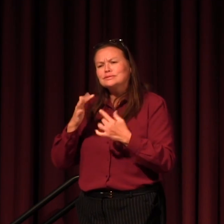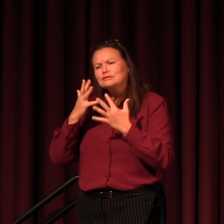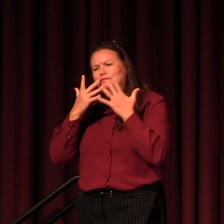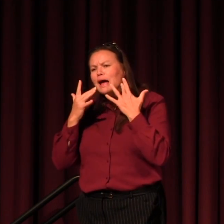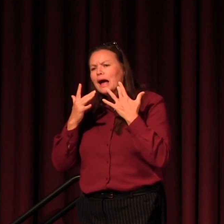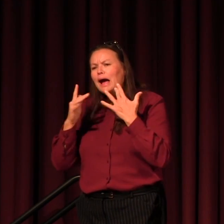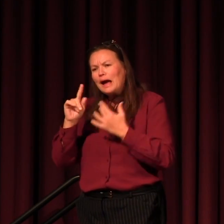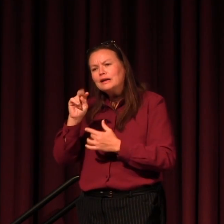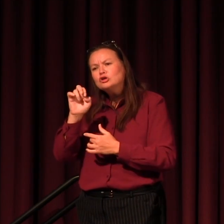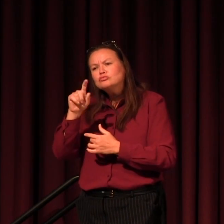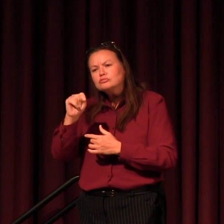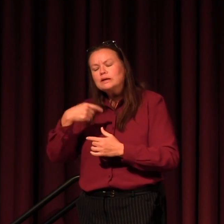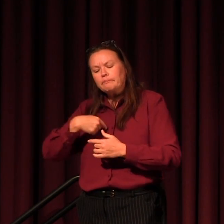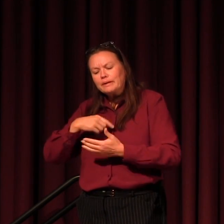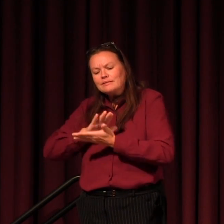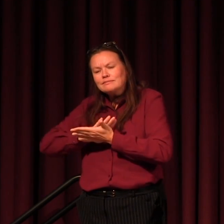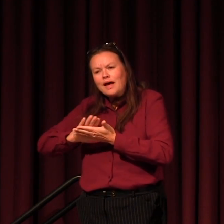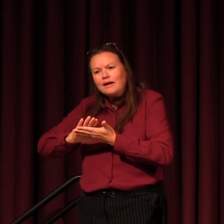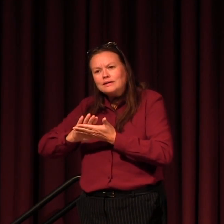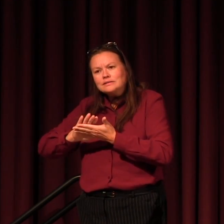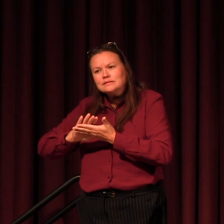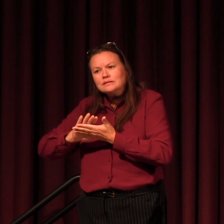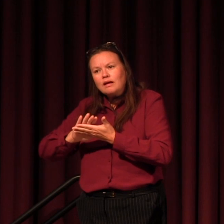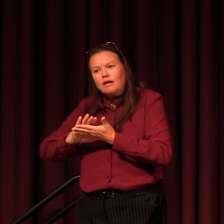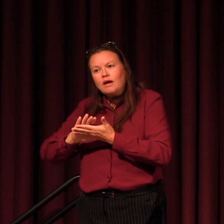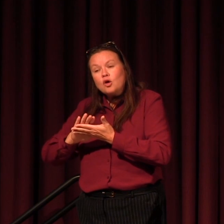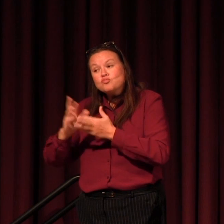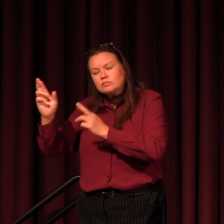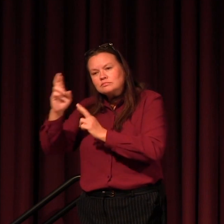fact that they treated us kindly. They treated us like kin.